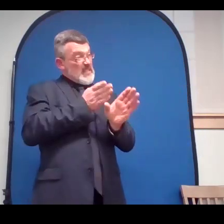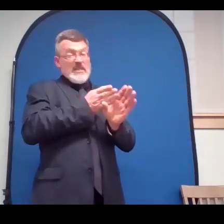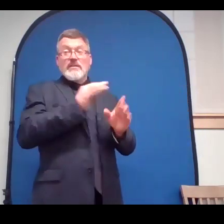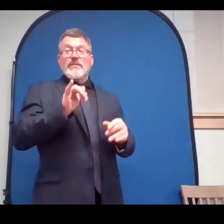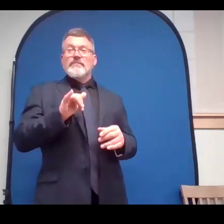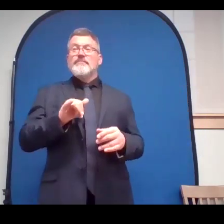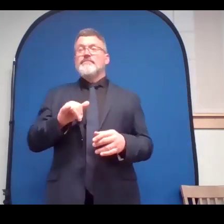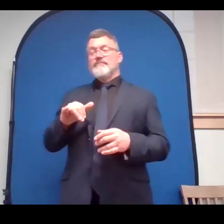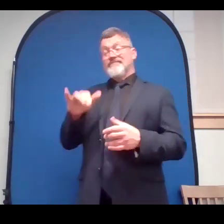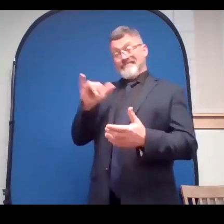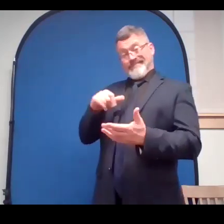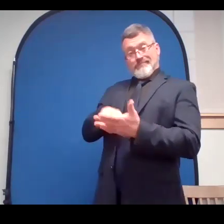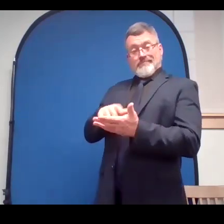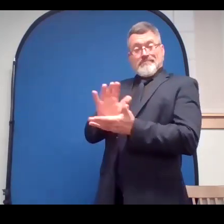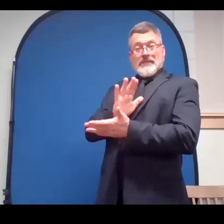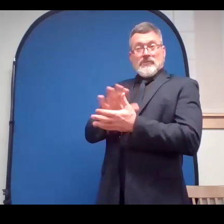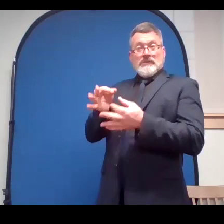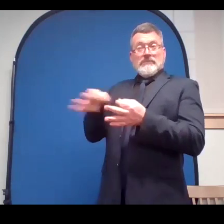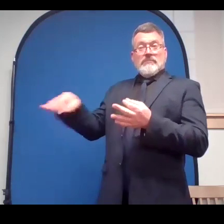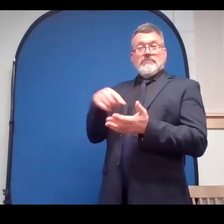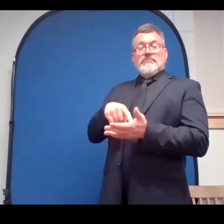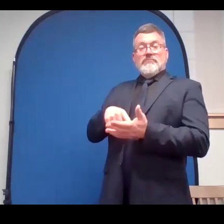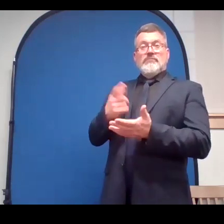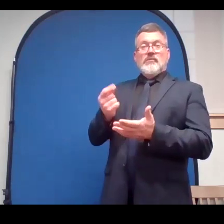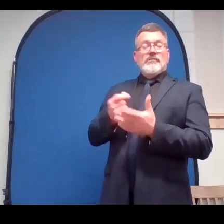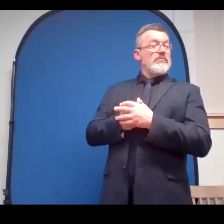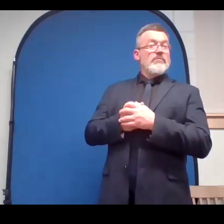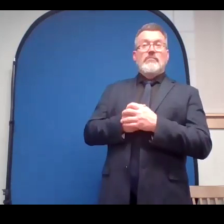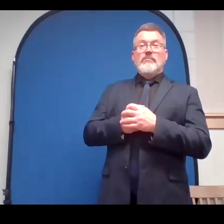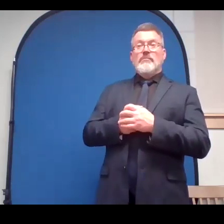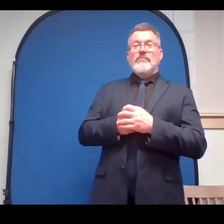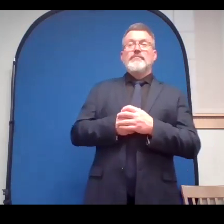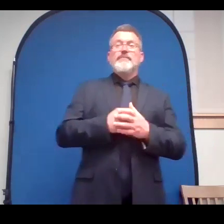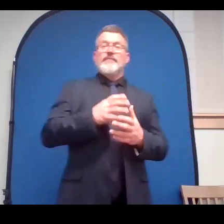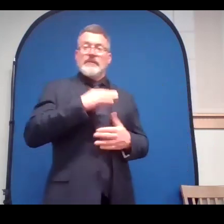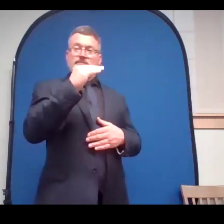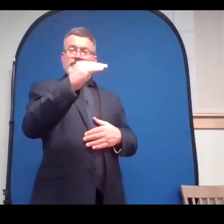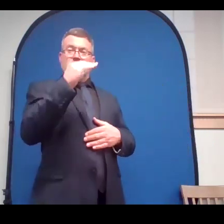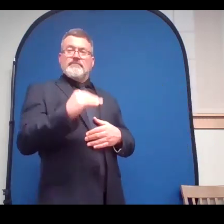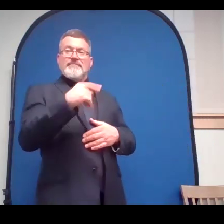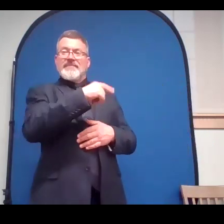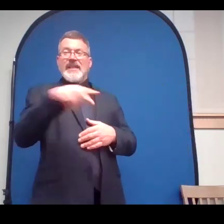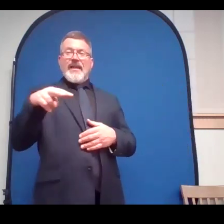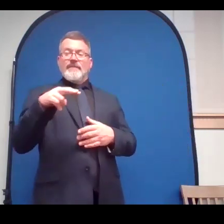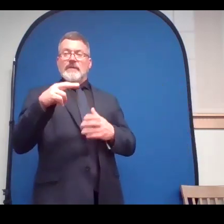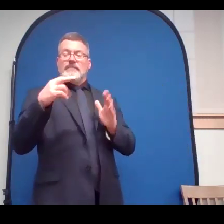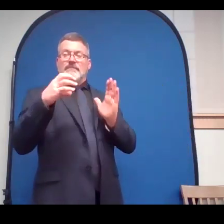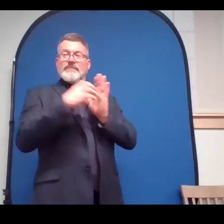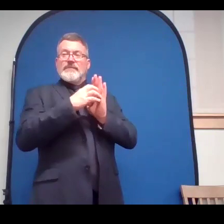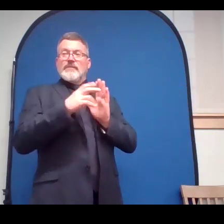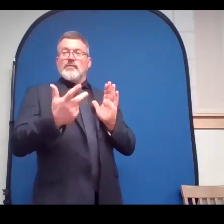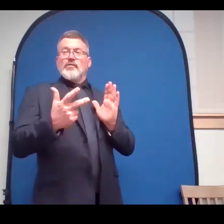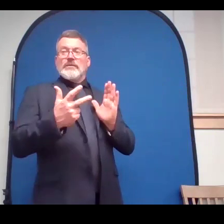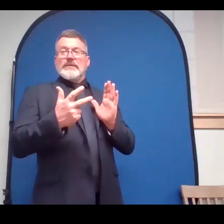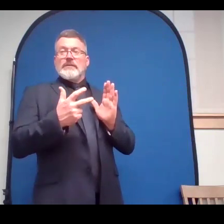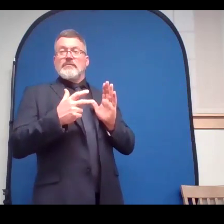And then about halfway down the page in section 3, it refers to pertinent findings on mental status evaluation. Do you